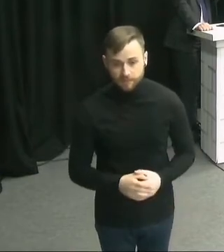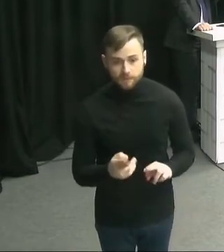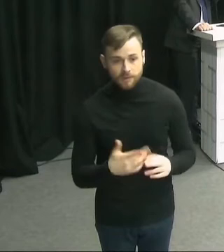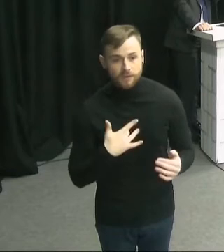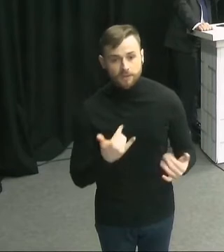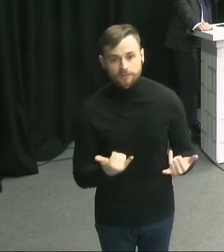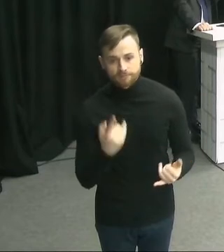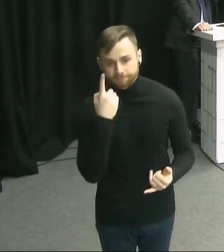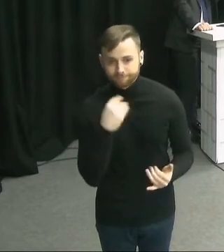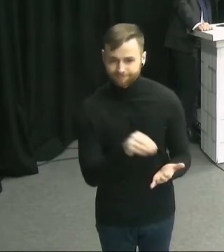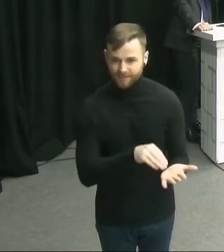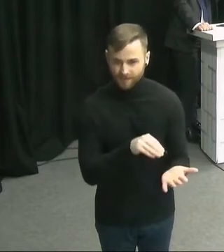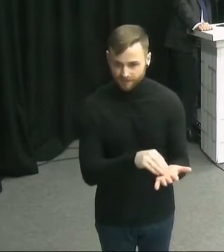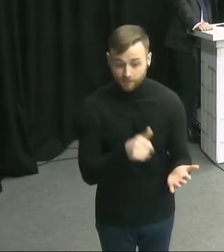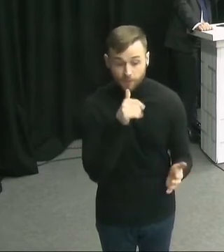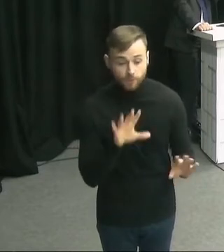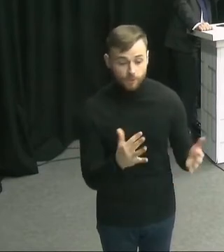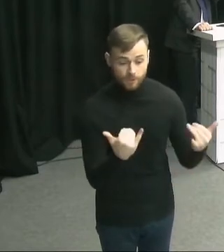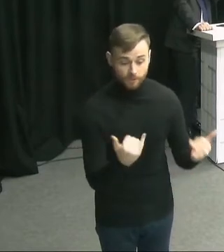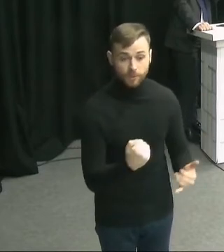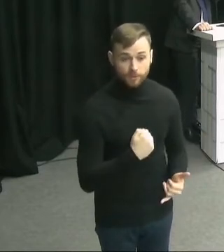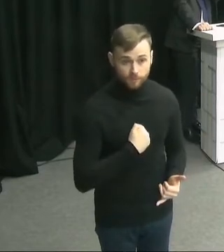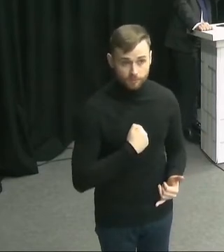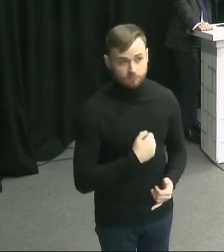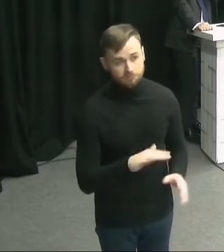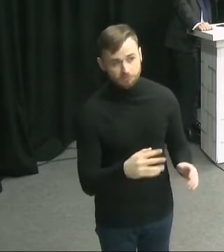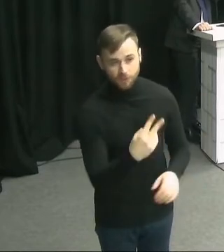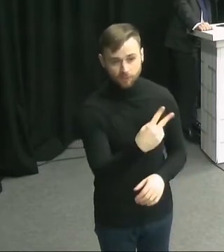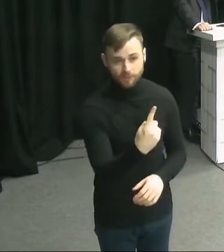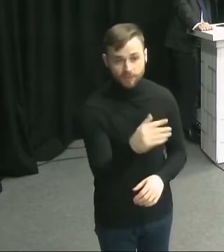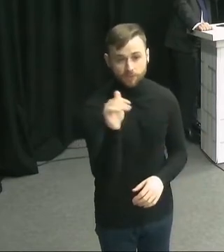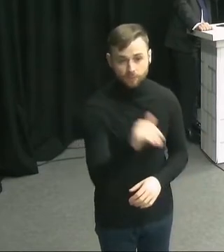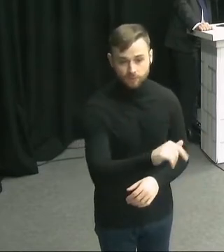little doctorate students. Once again, I would like to reiterate,